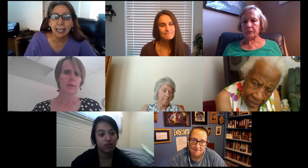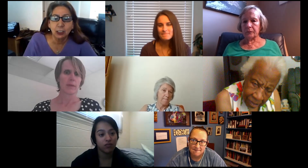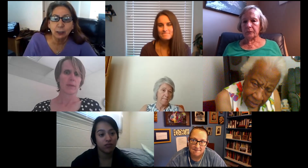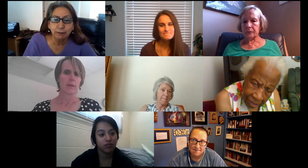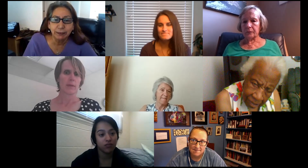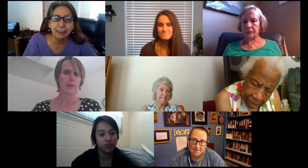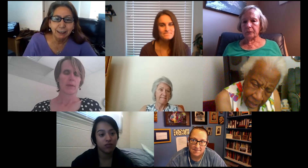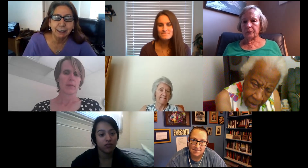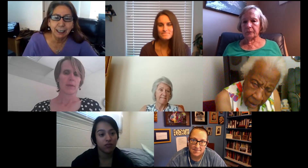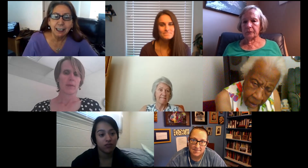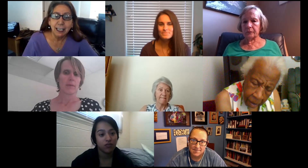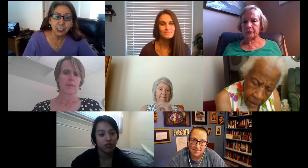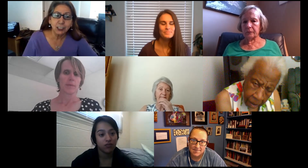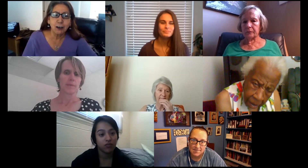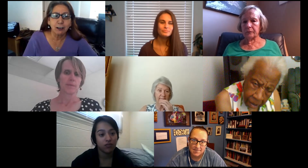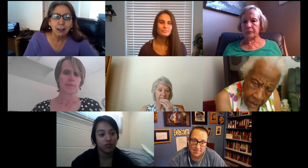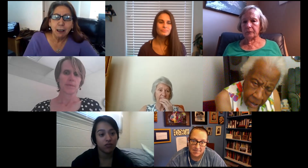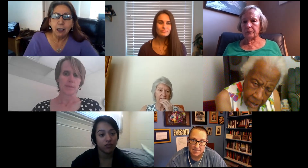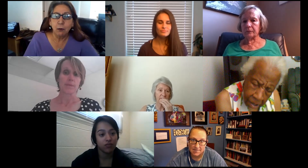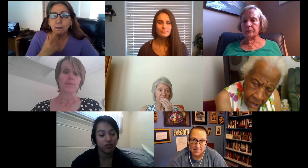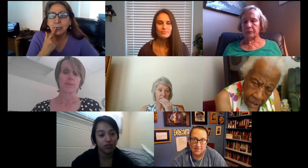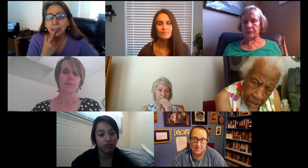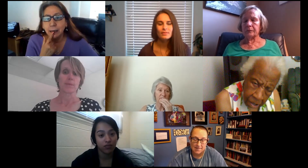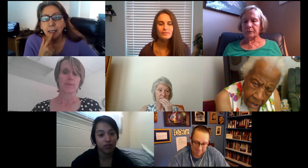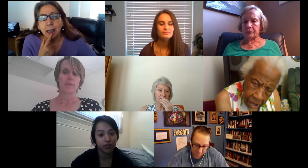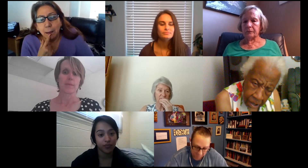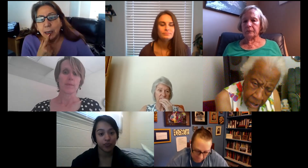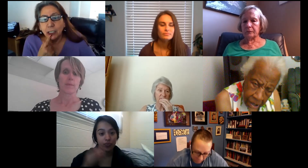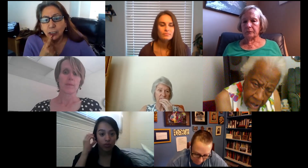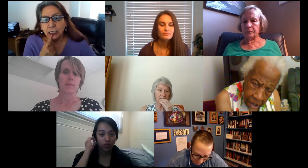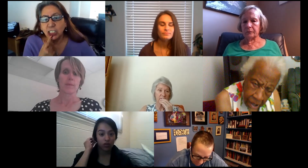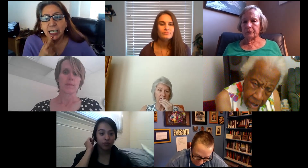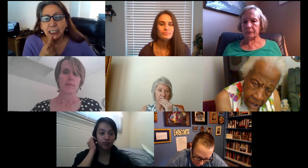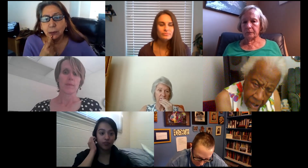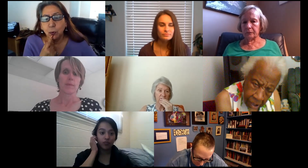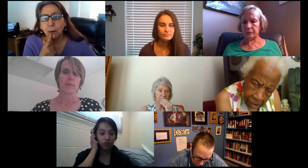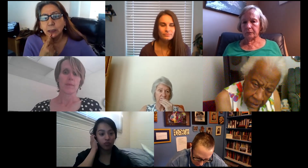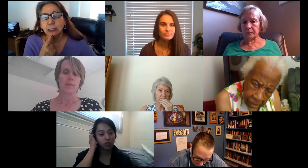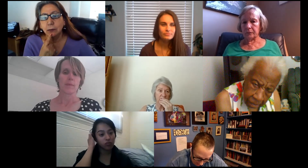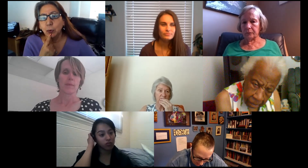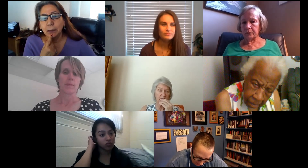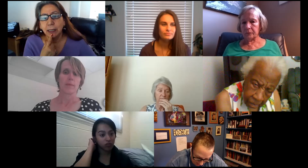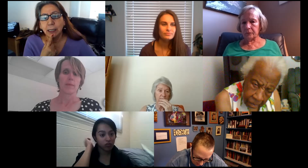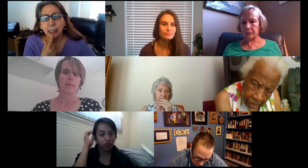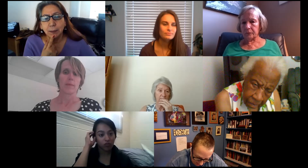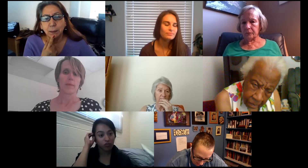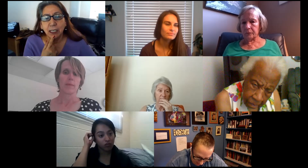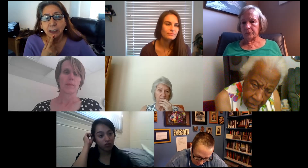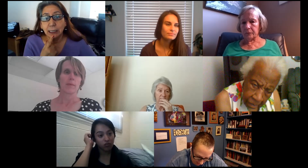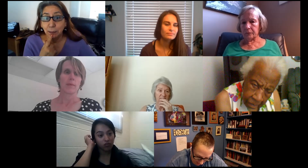catch. Okay, it's hard. With me, my daughter says she has problems reading my lips because I speak